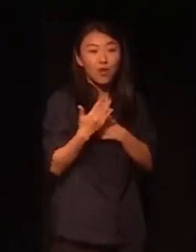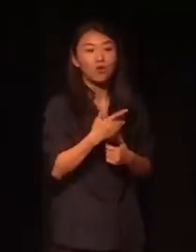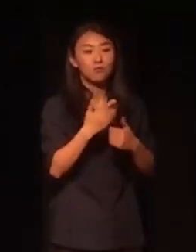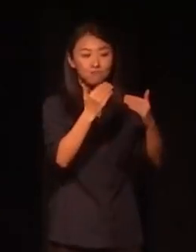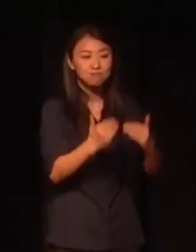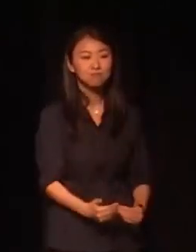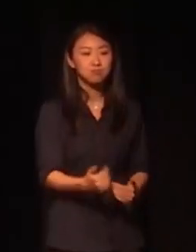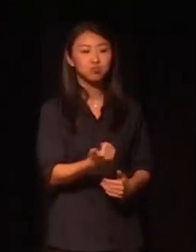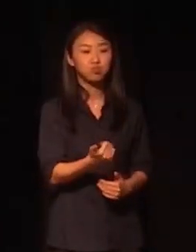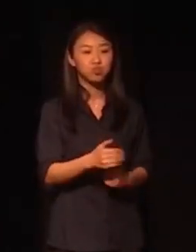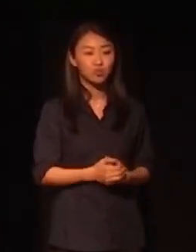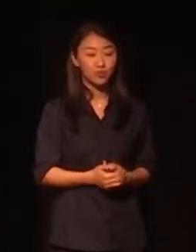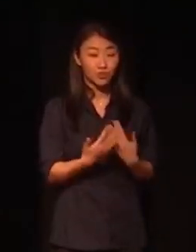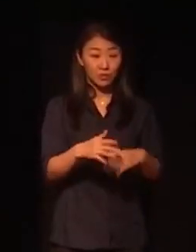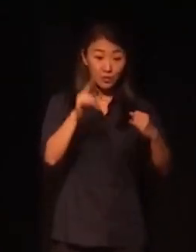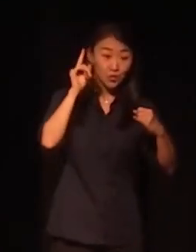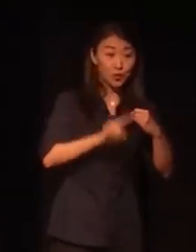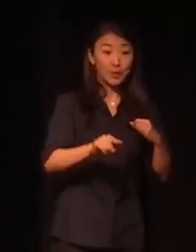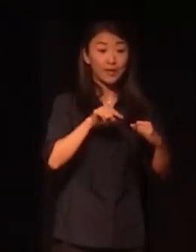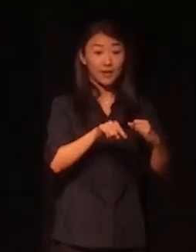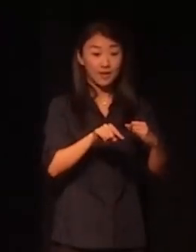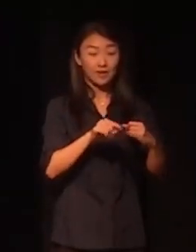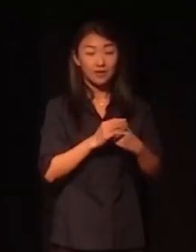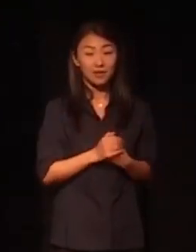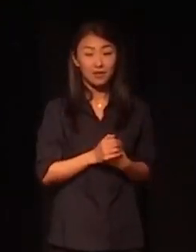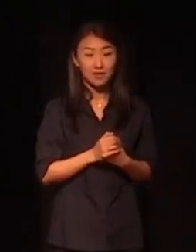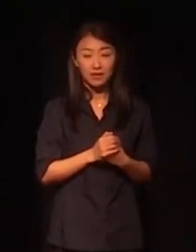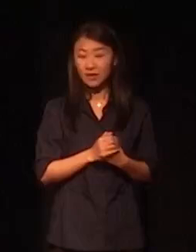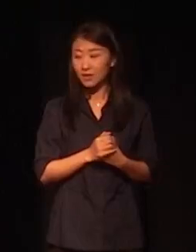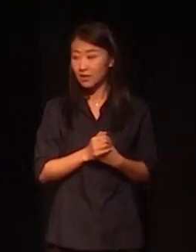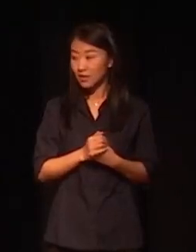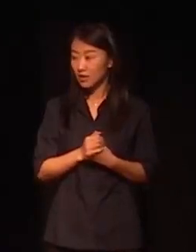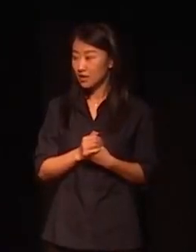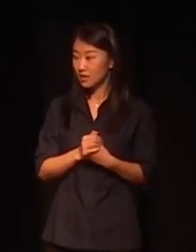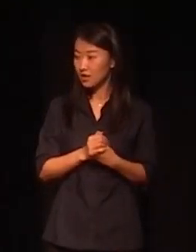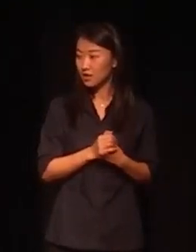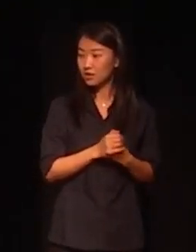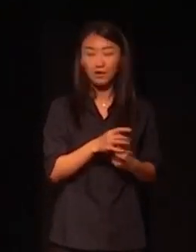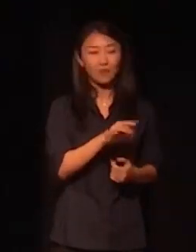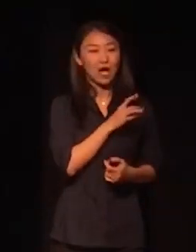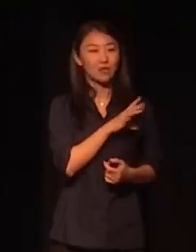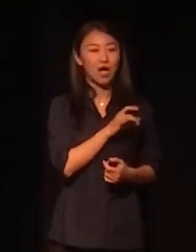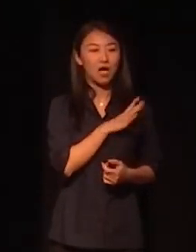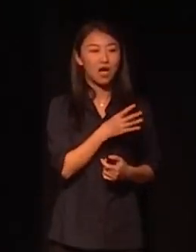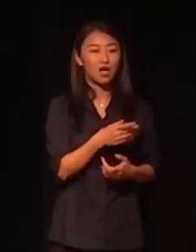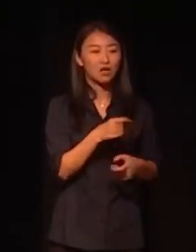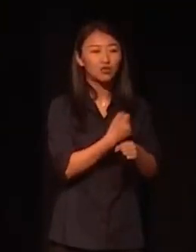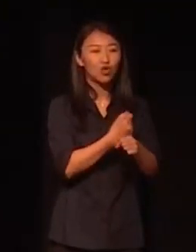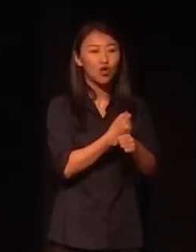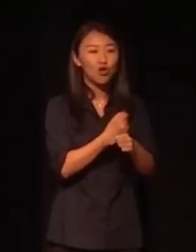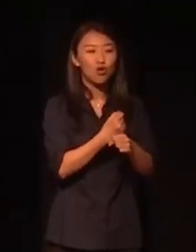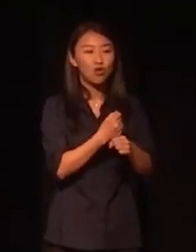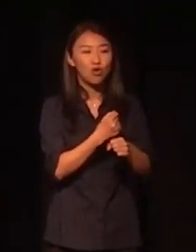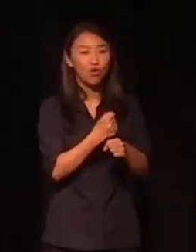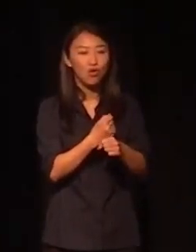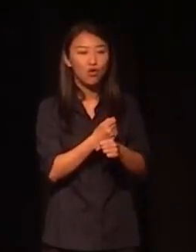in system creation would be what we call GenRecipe. That is a system that